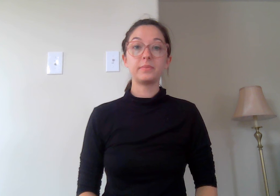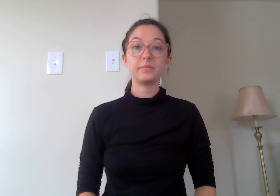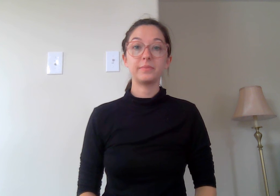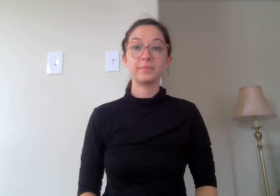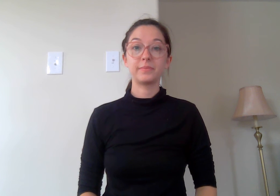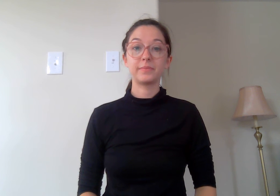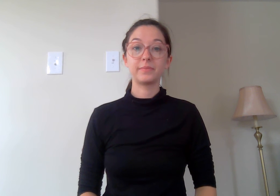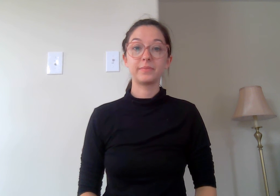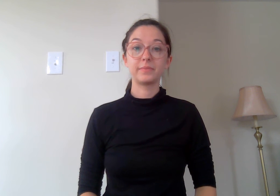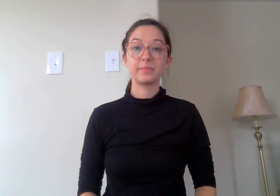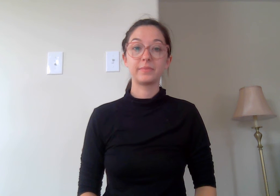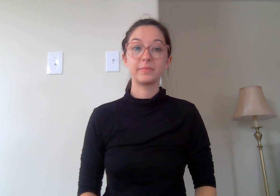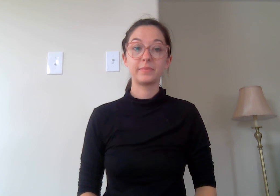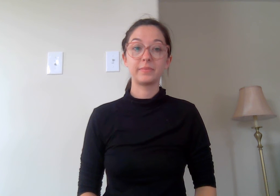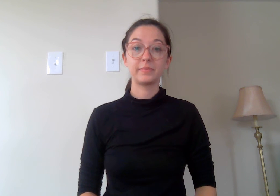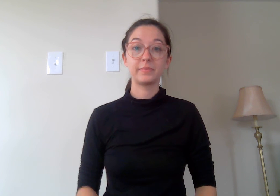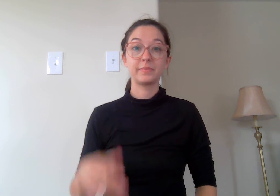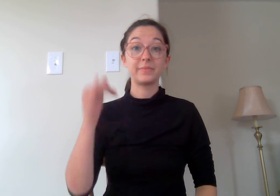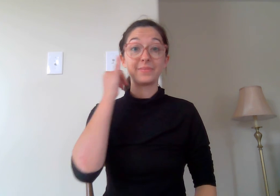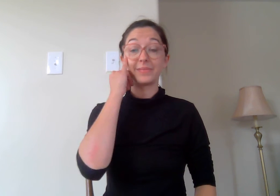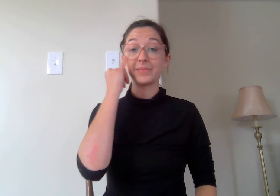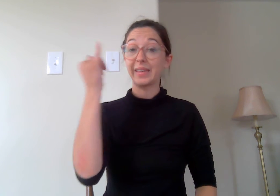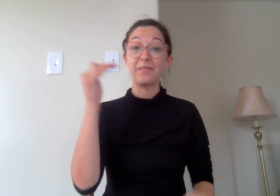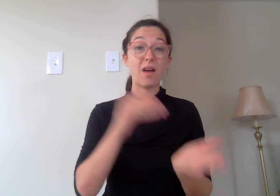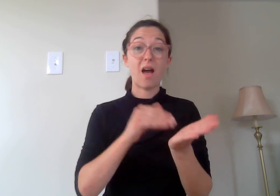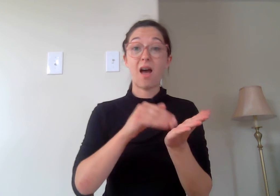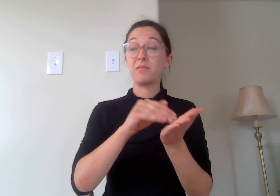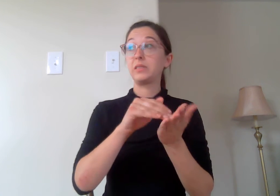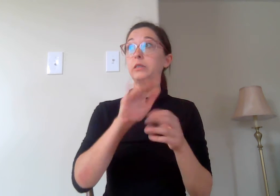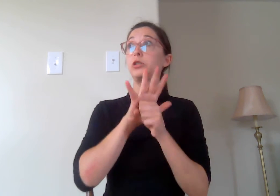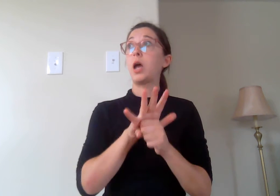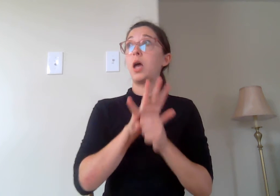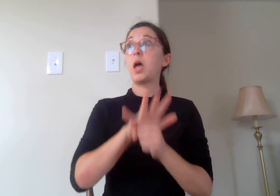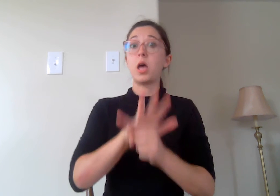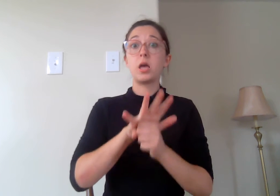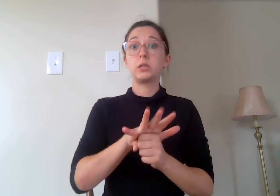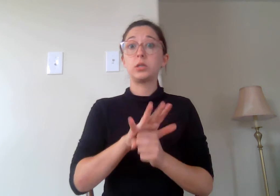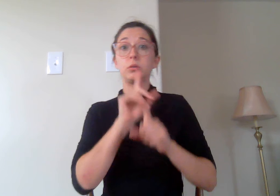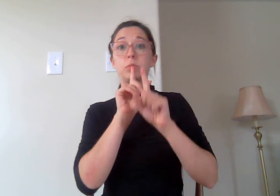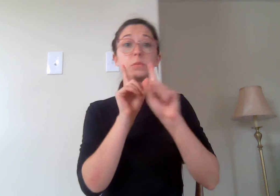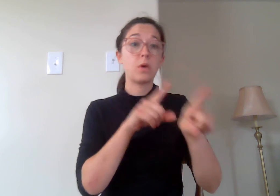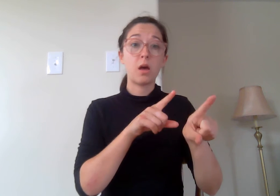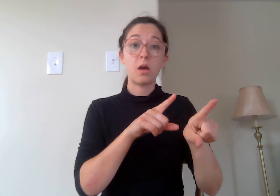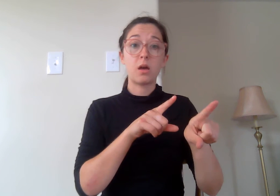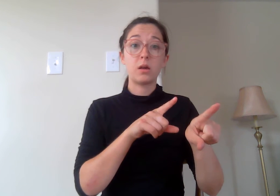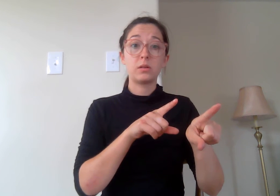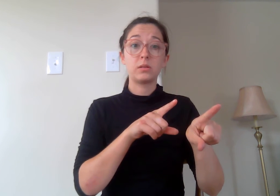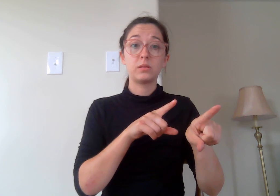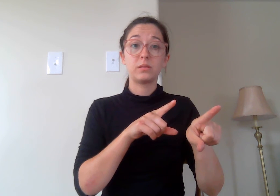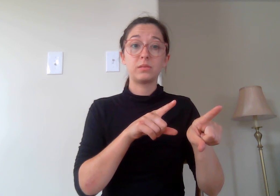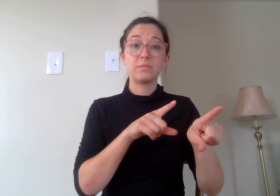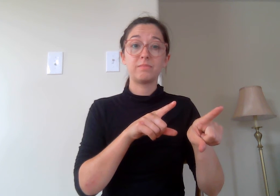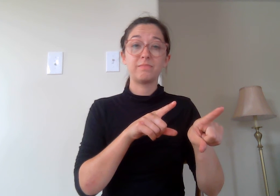you have this stress response going, even if it's not at full bore, if it's still there somewhat, if you're stressed